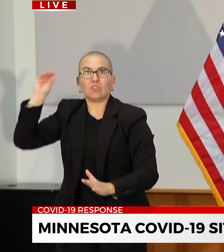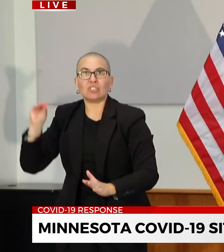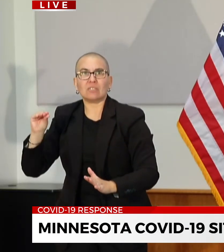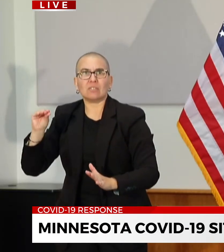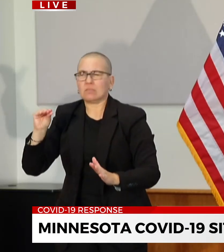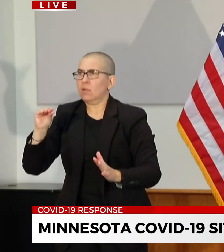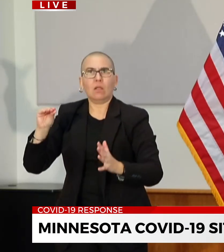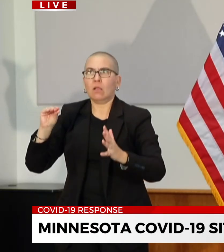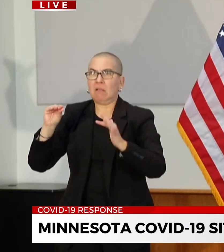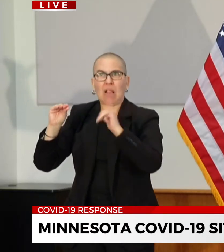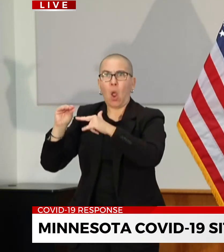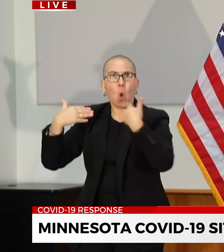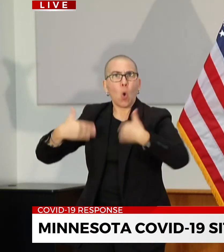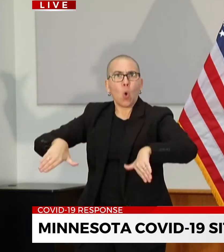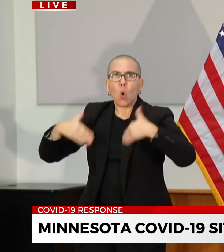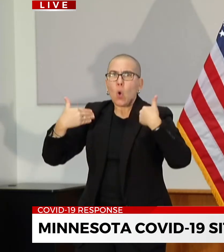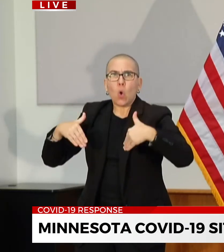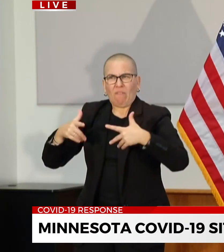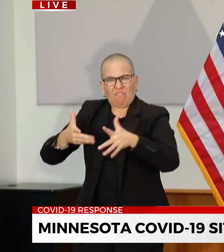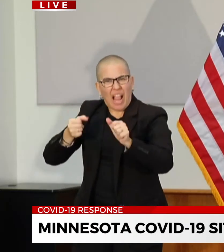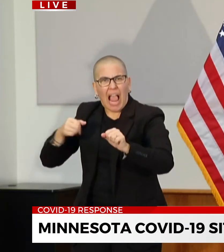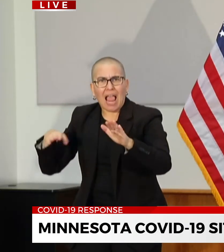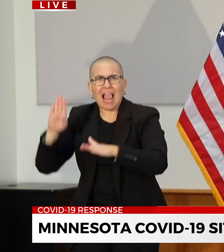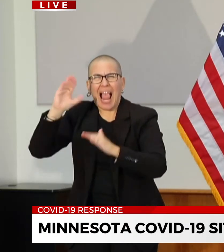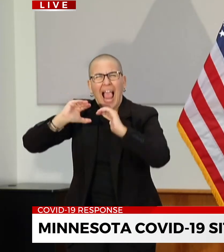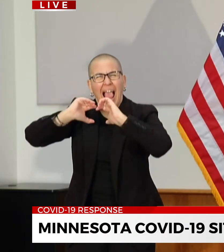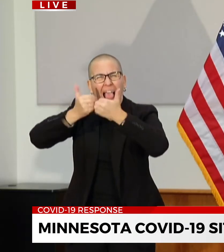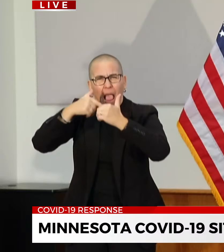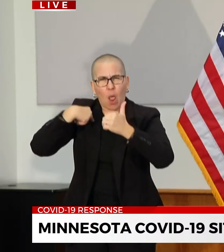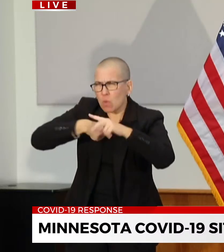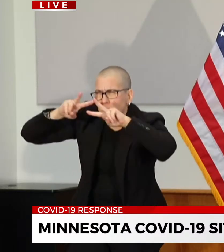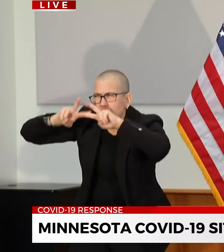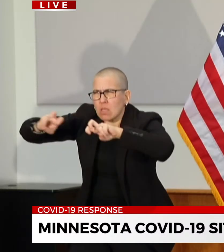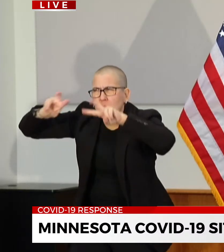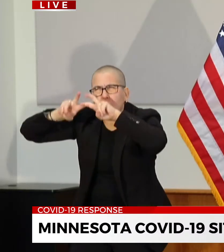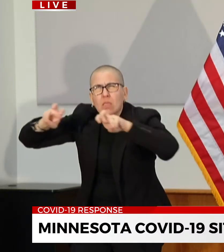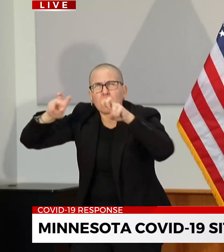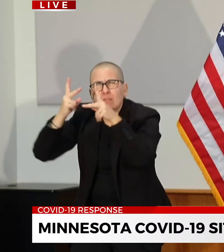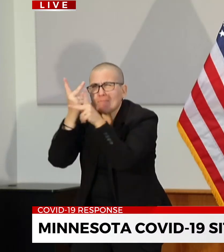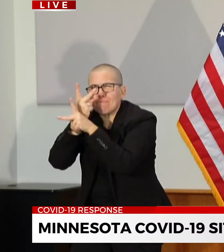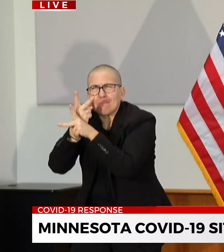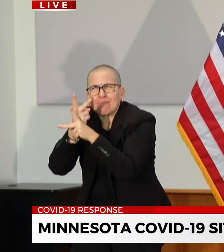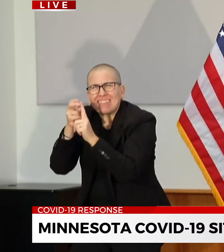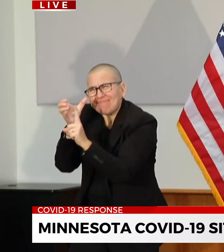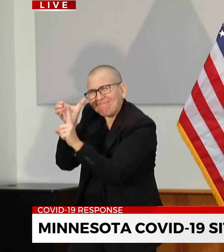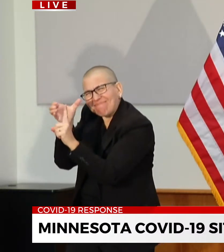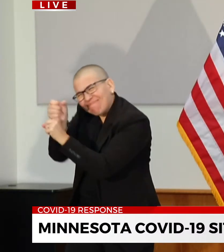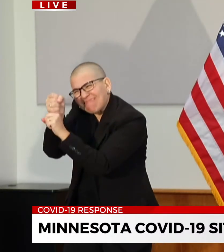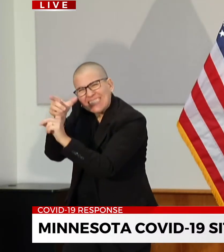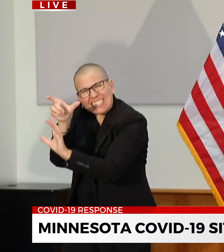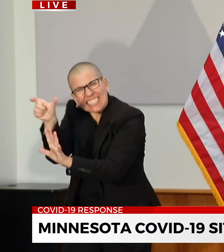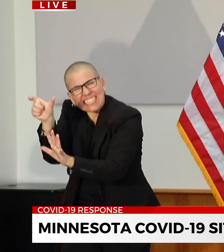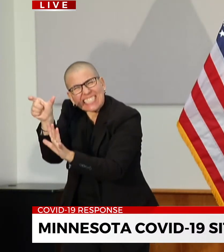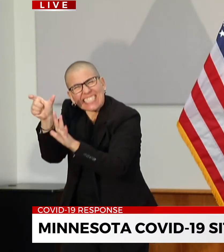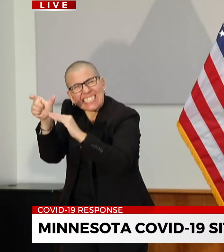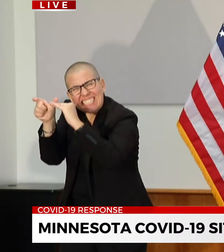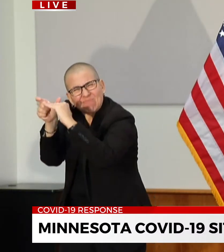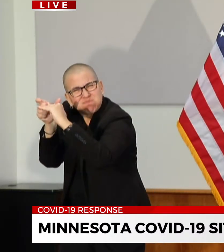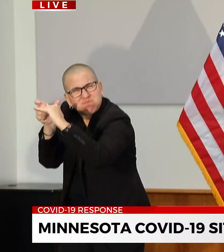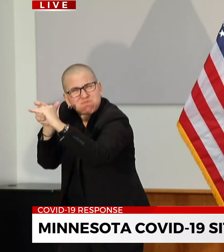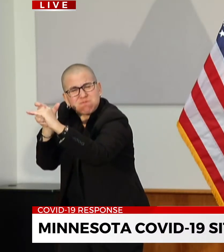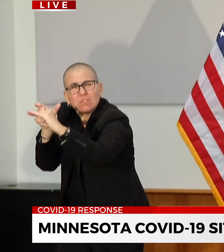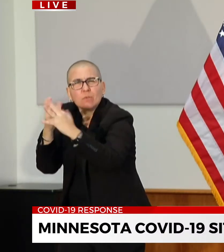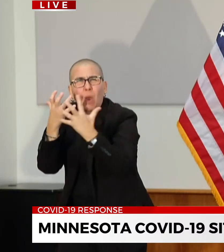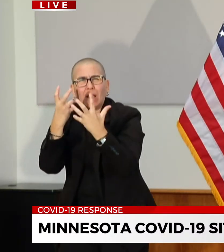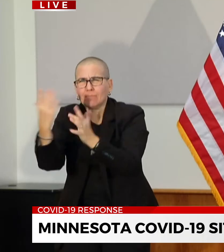what changes can we make to make it go the right way? If we can all agree upon, we would like to see less people getting this and